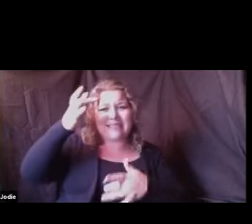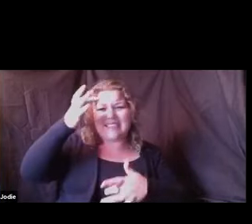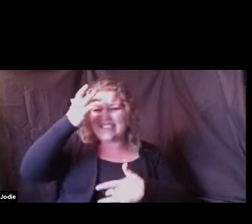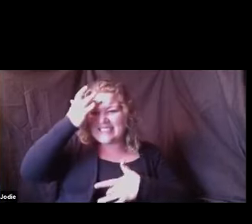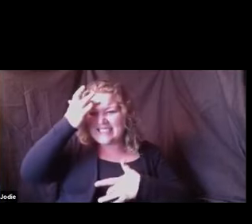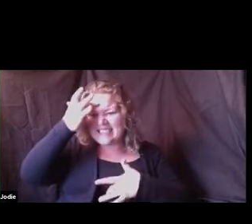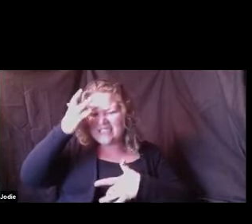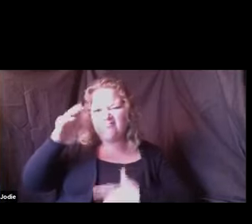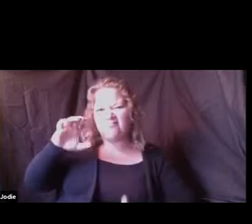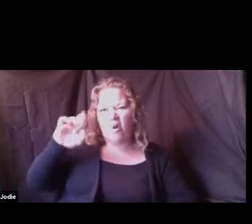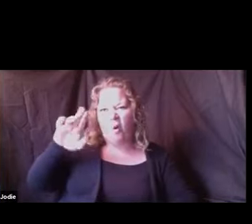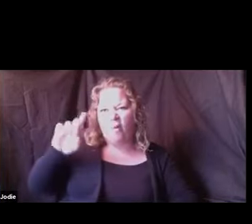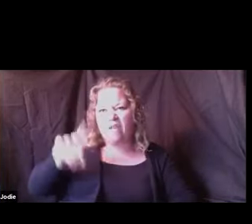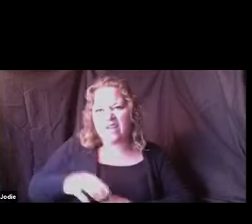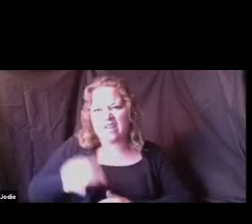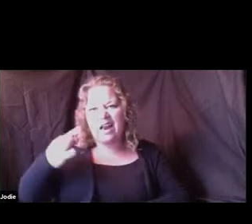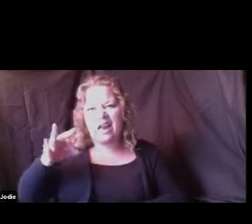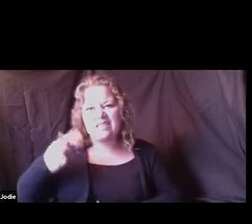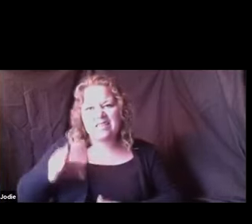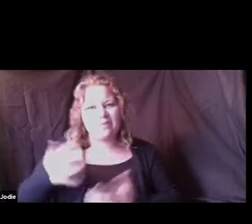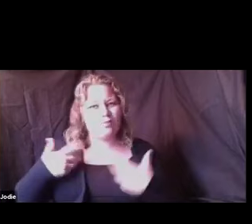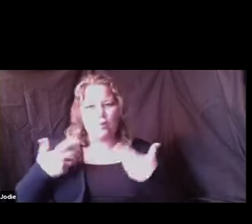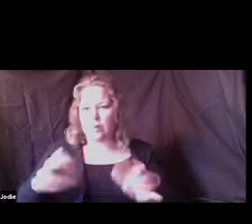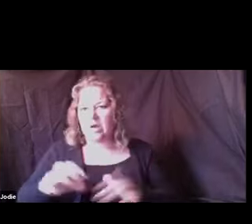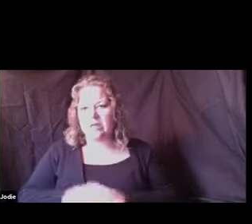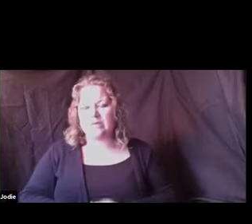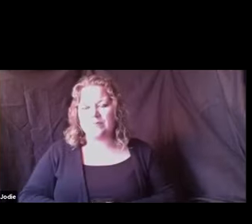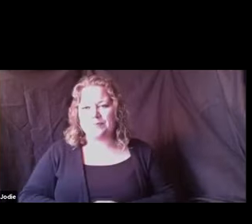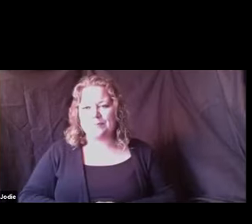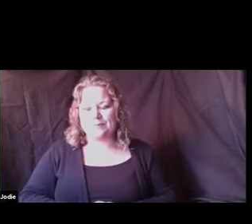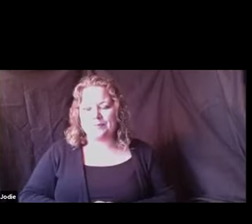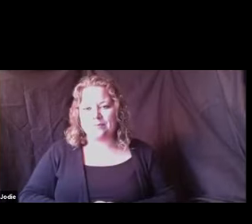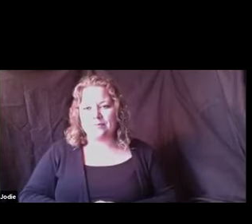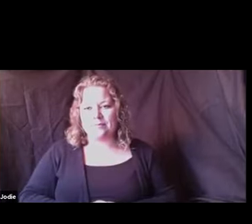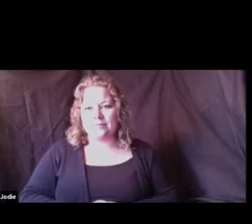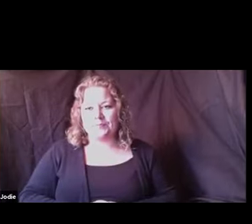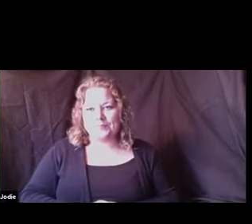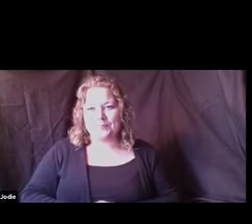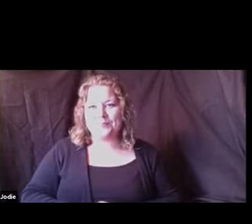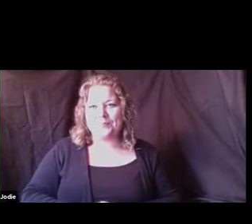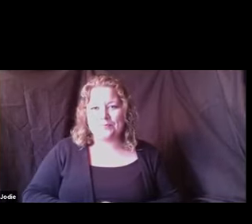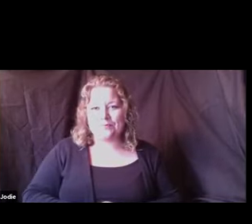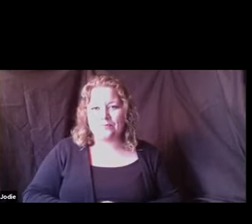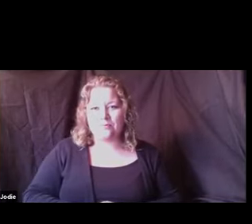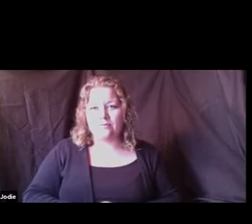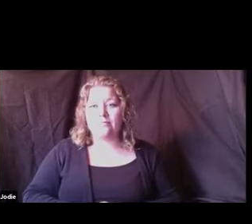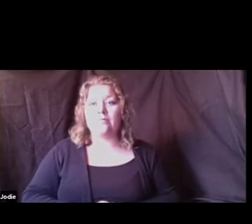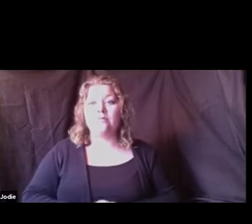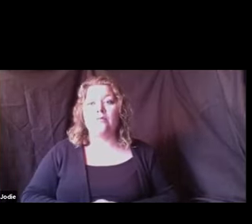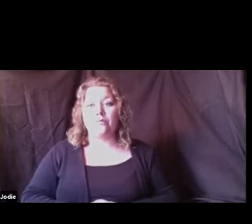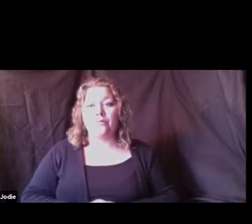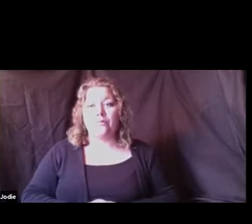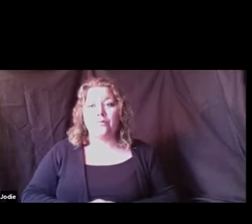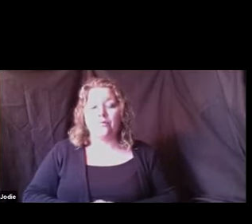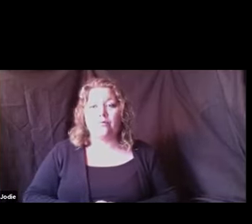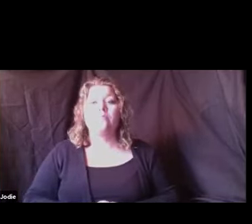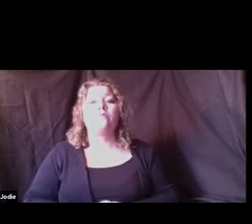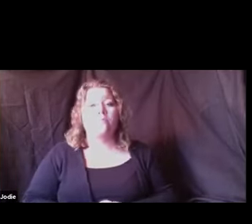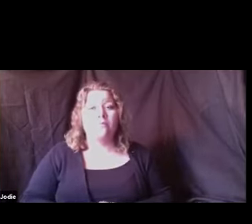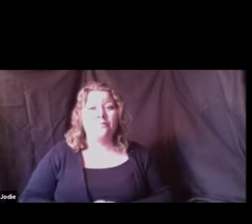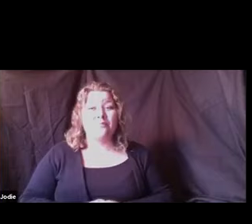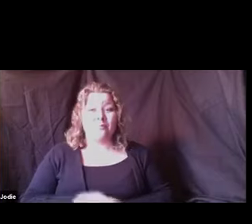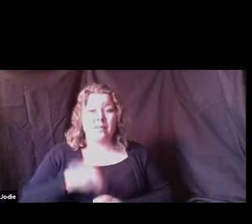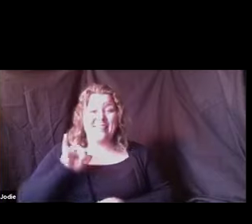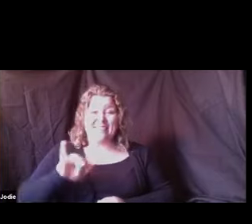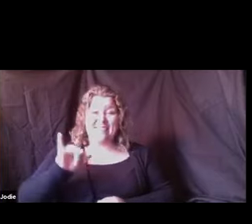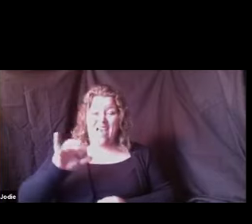COVID-19. And then I think that I just want you to know that the purpose of this